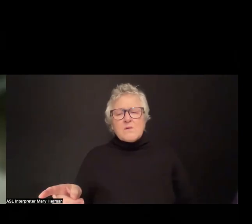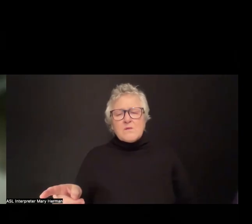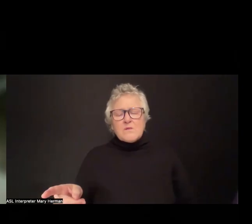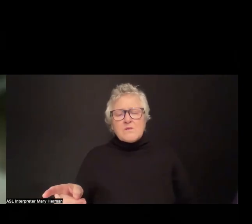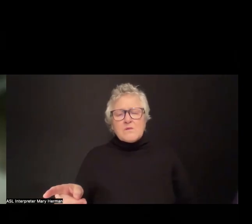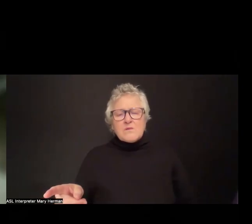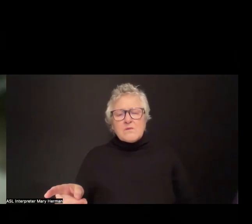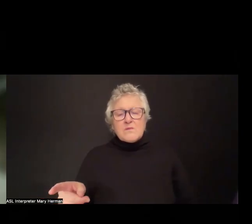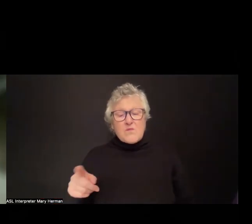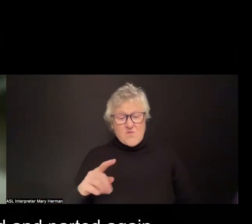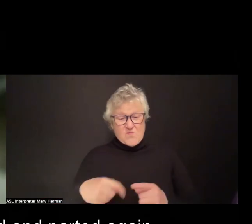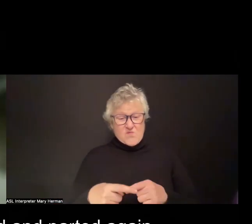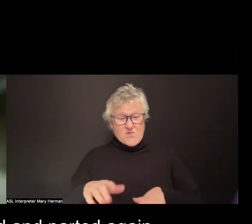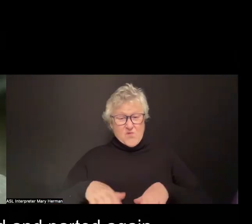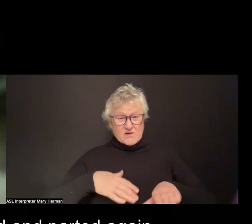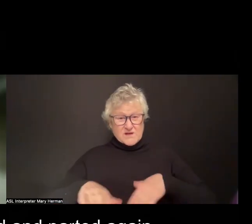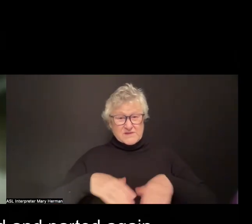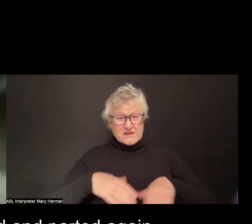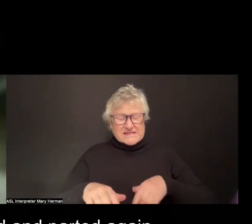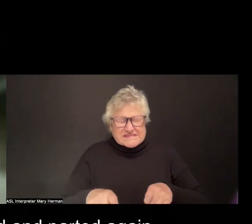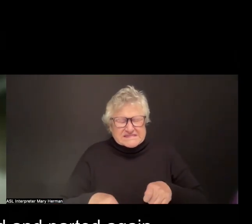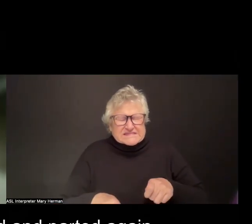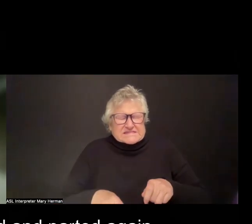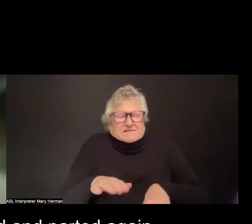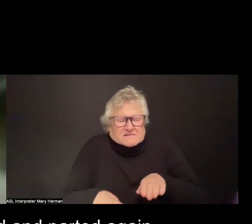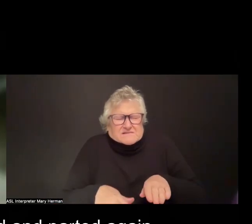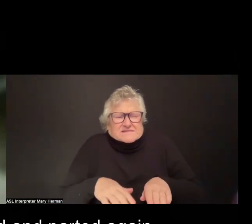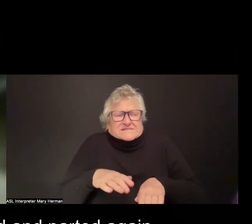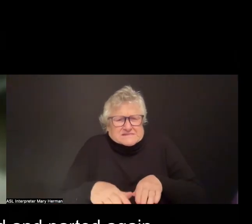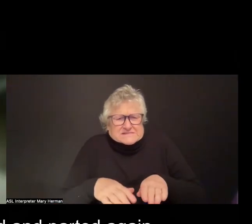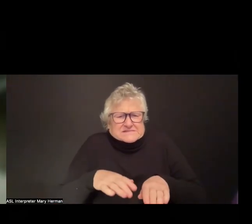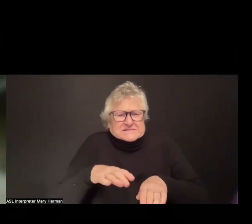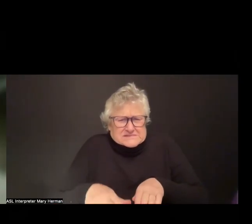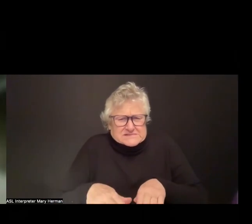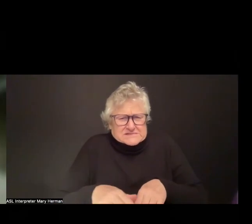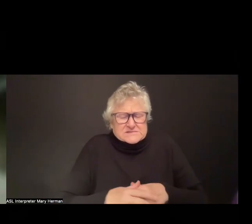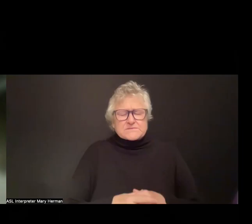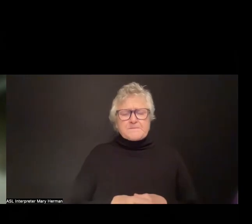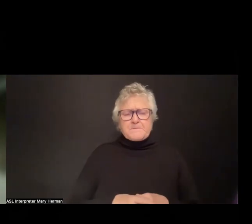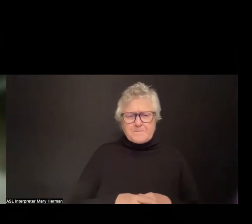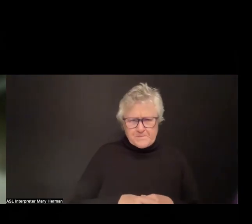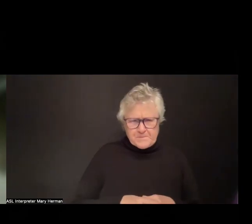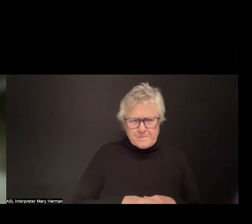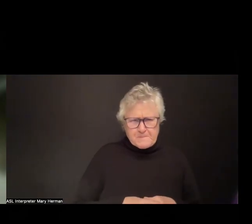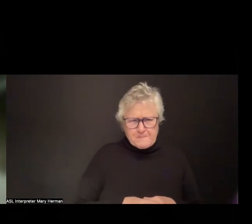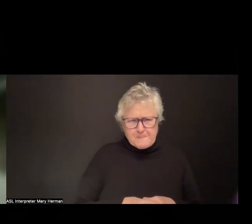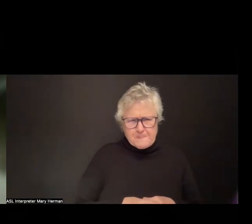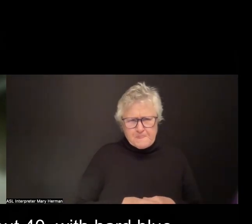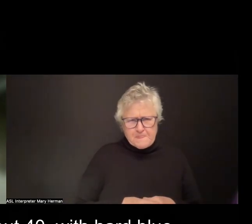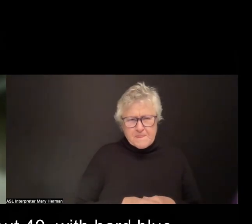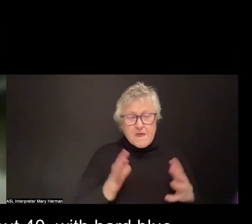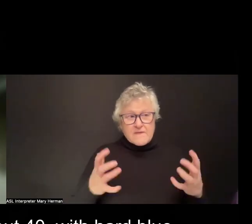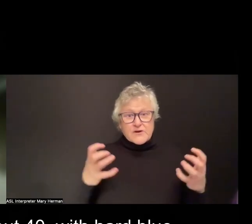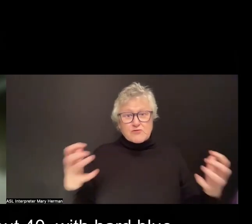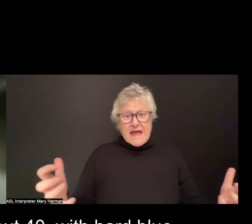pain. The crowd blurred and parted again, affording me a fleet glimpse of a man hang-dogging in Cole's footsteps.